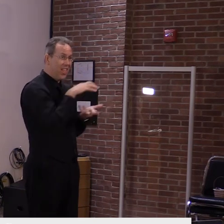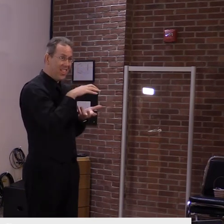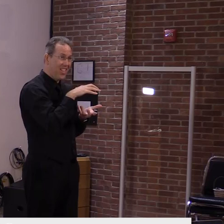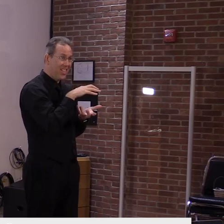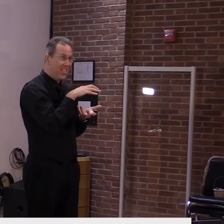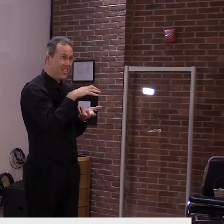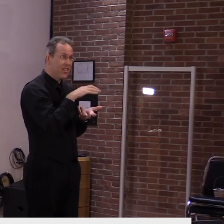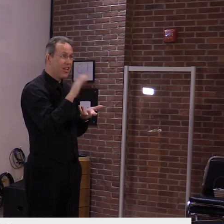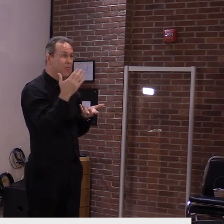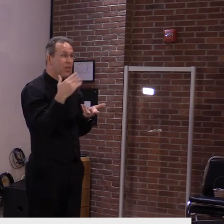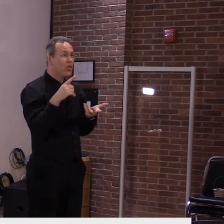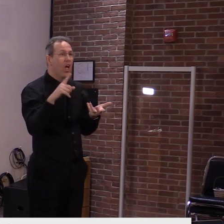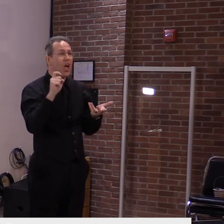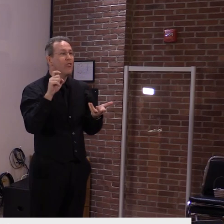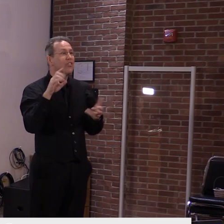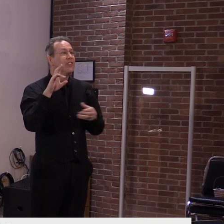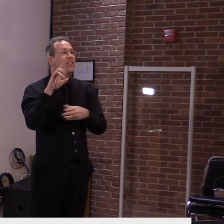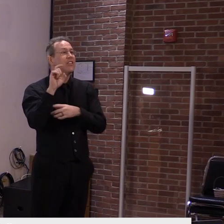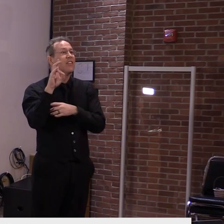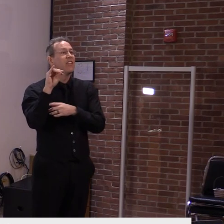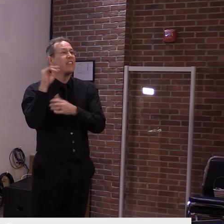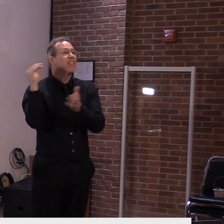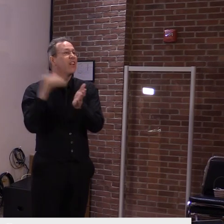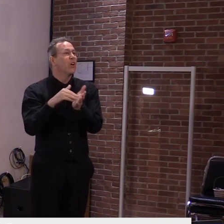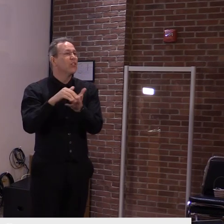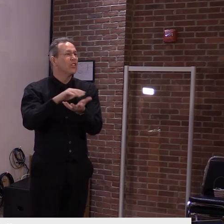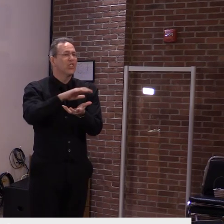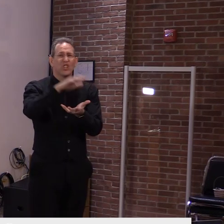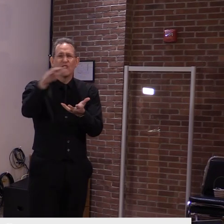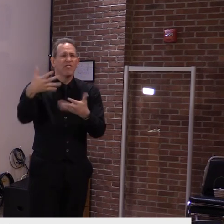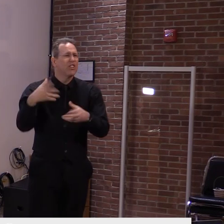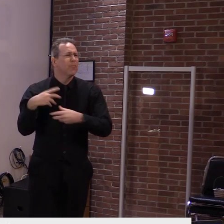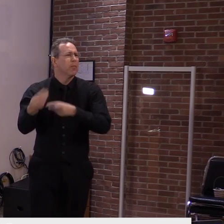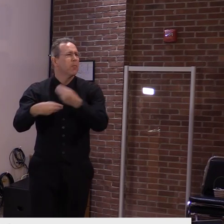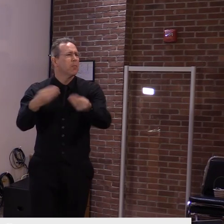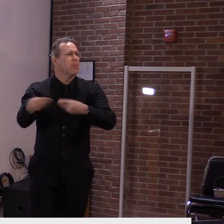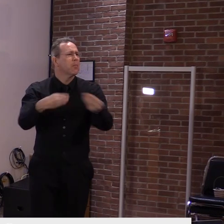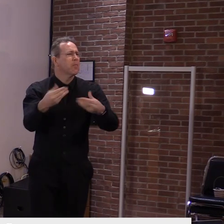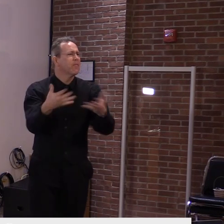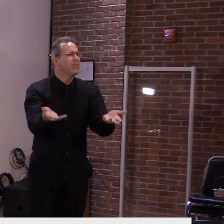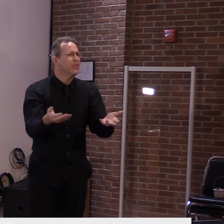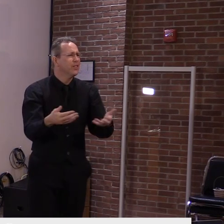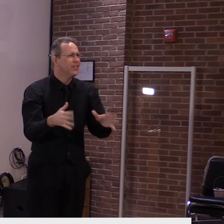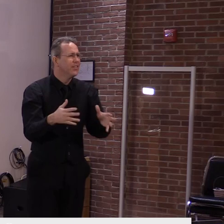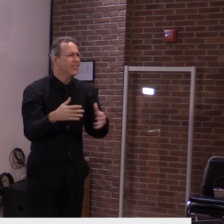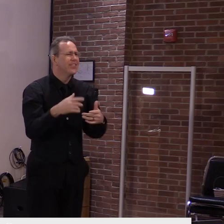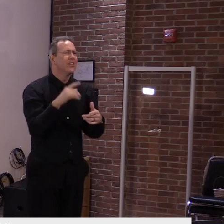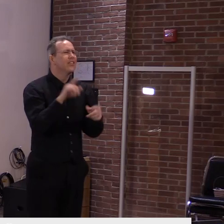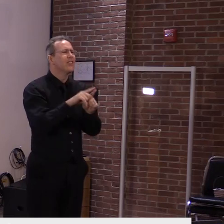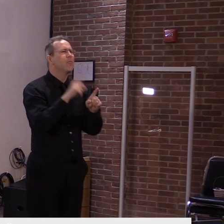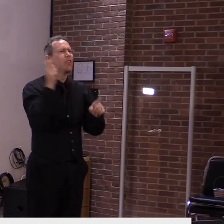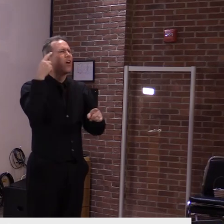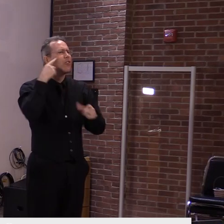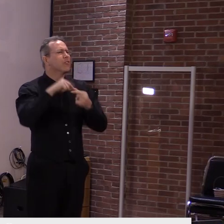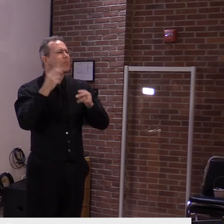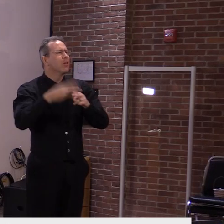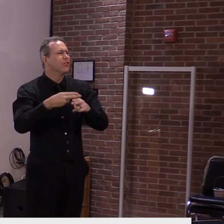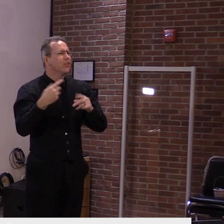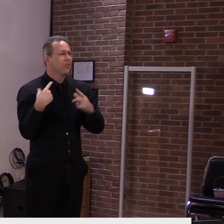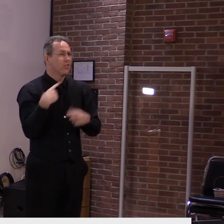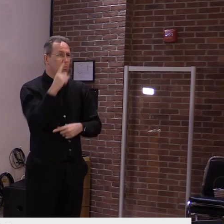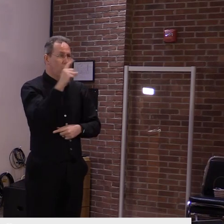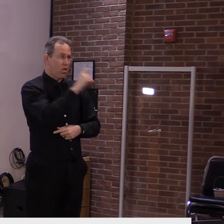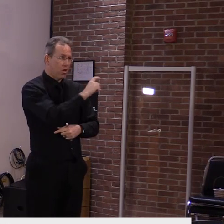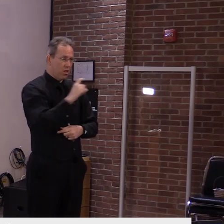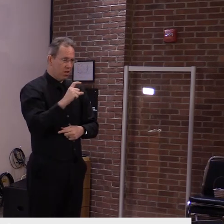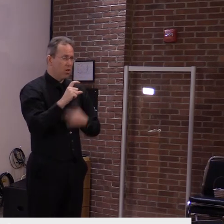170,000 doses that have been administered. Like the governor said, one dose wasted is way too much, but it